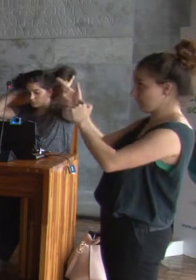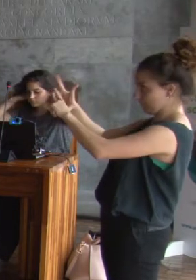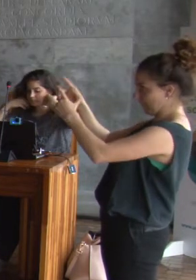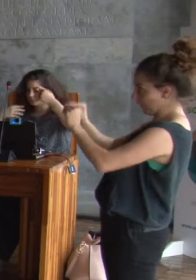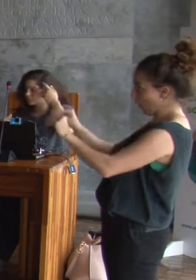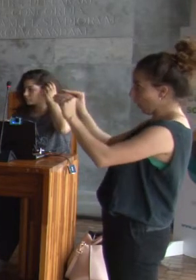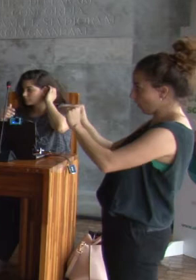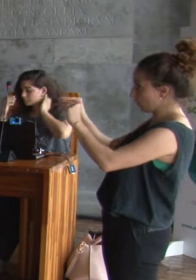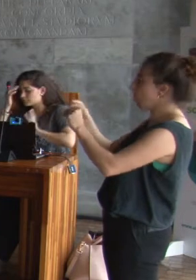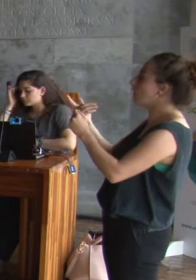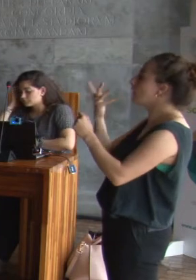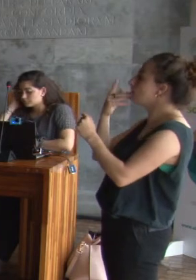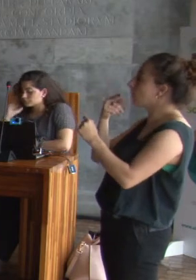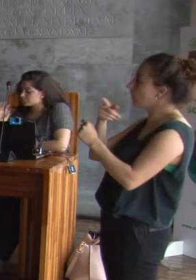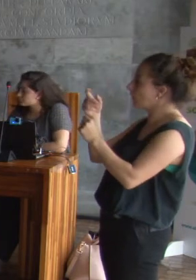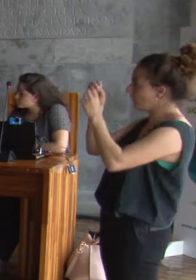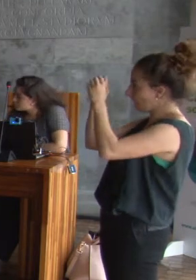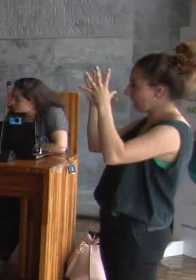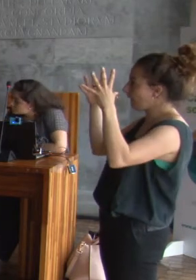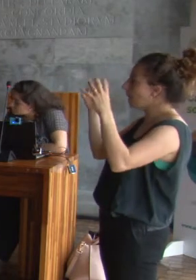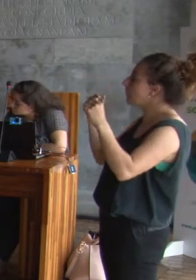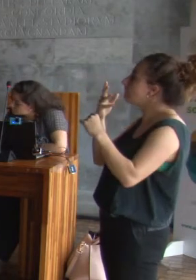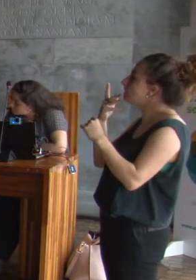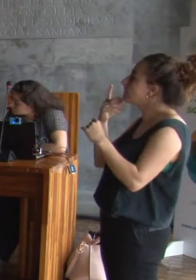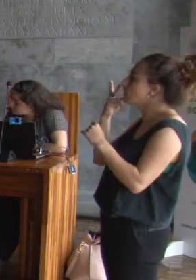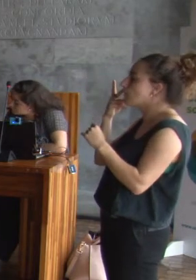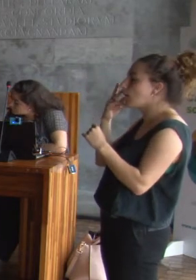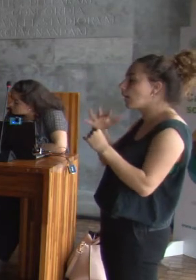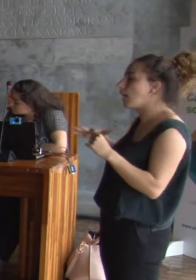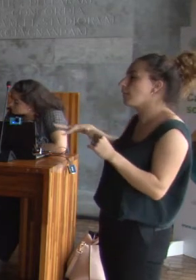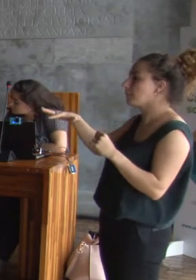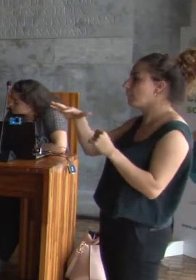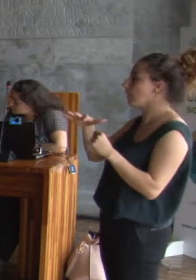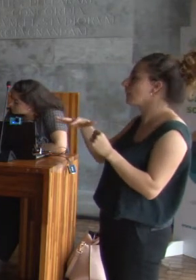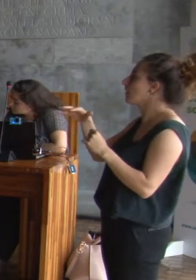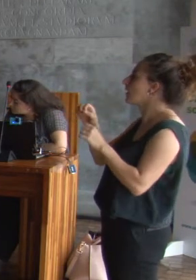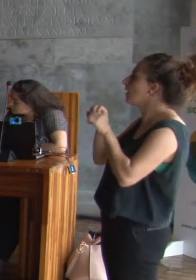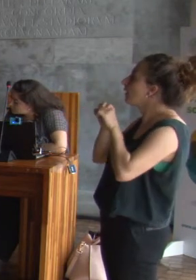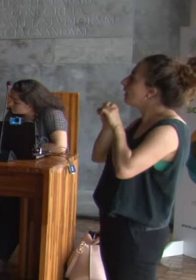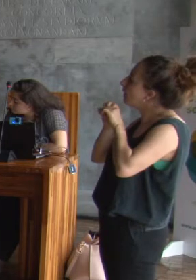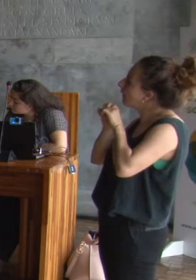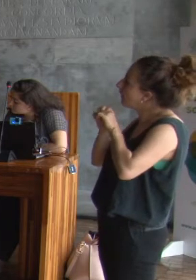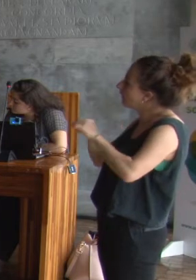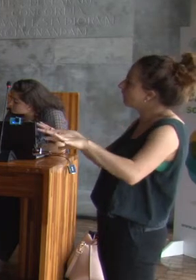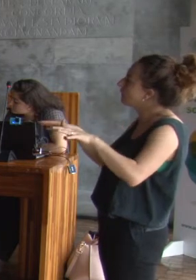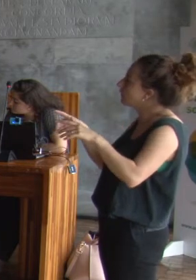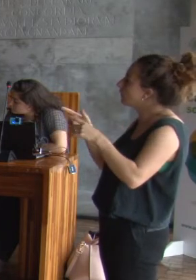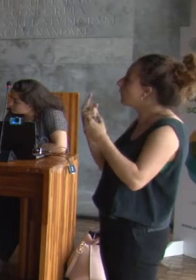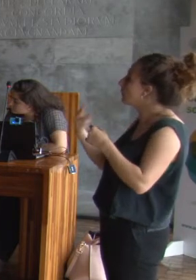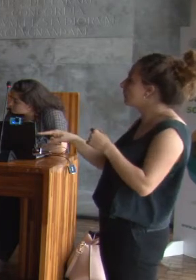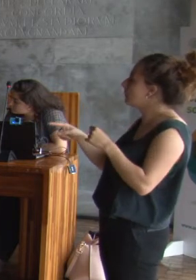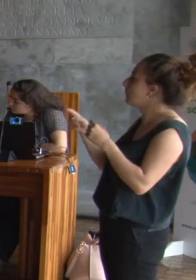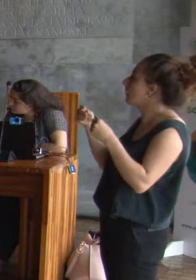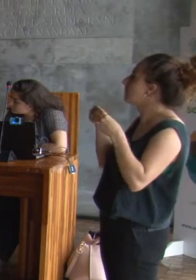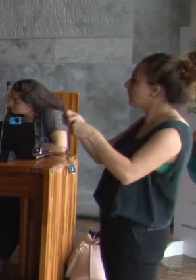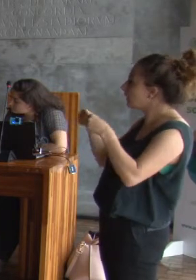up, I wanted to show the effect of the environment on either being a barrier for a person's participation or